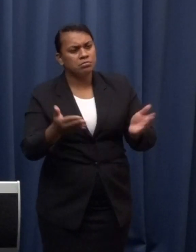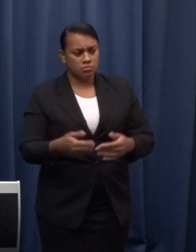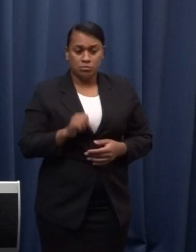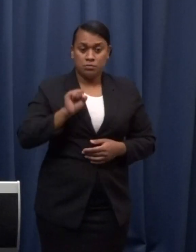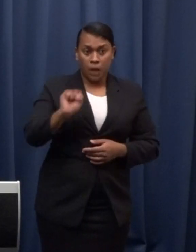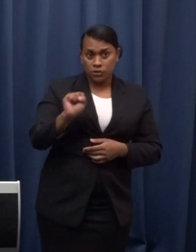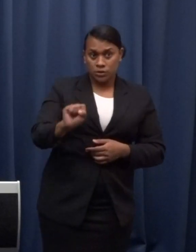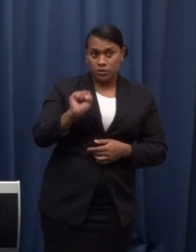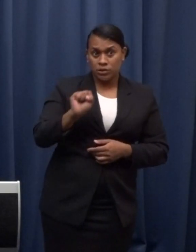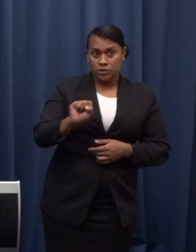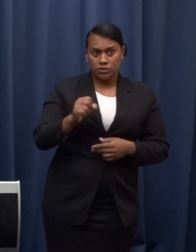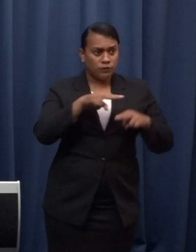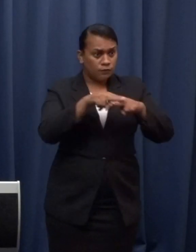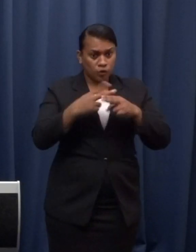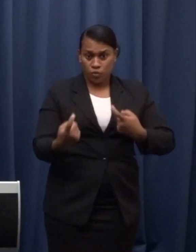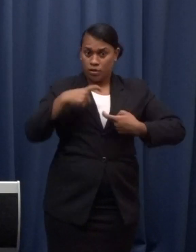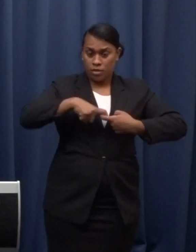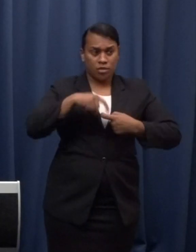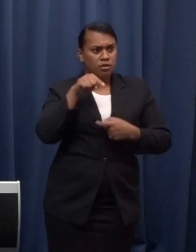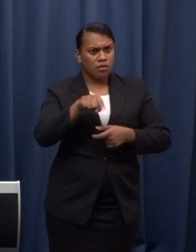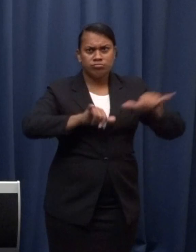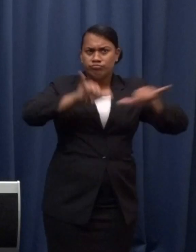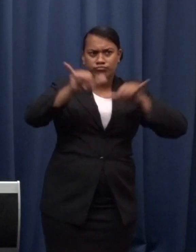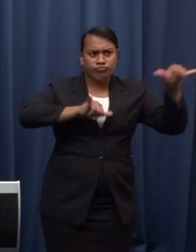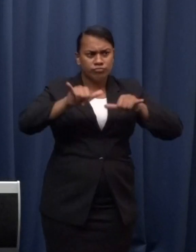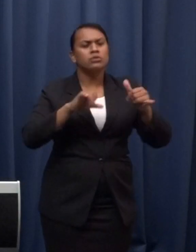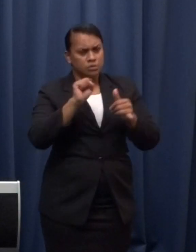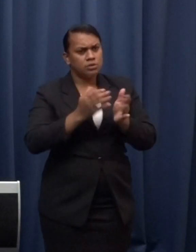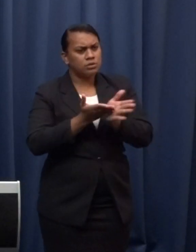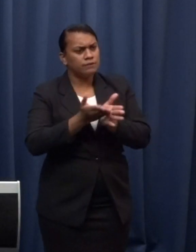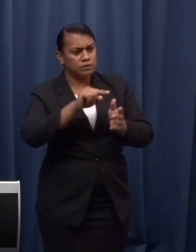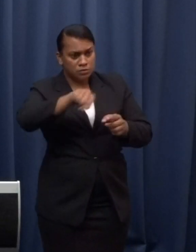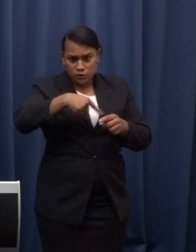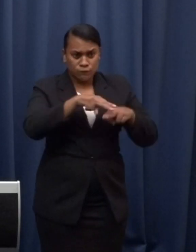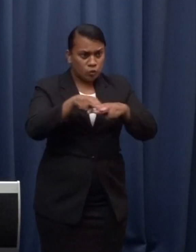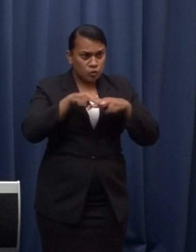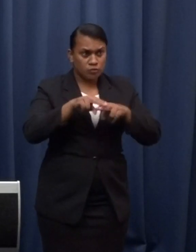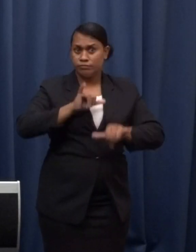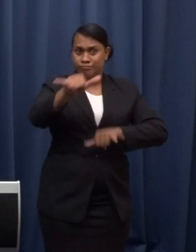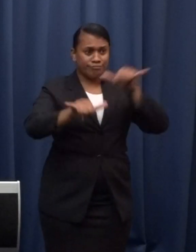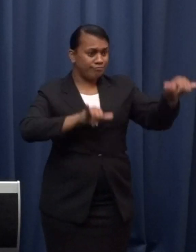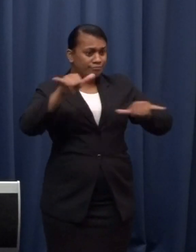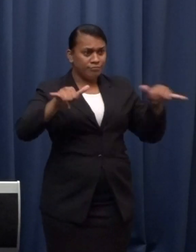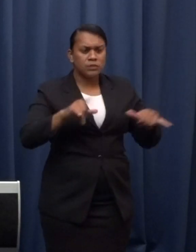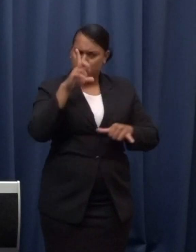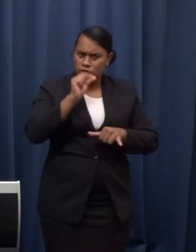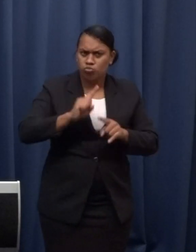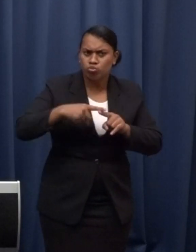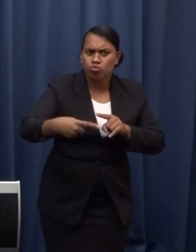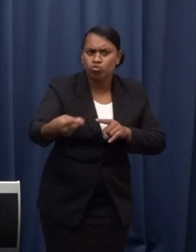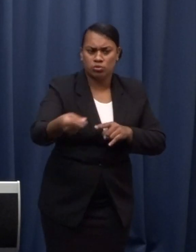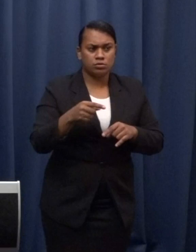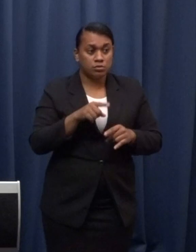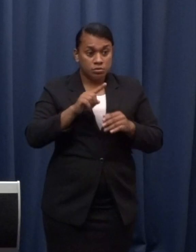Link services can continue and shipping services from ports outside Lautoka